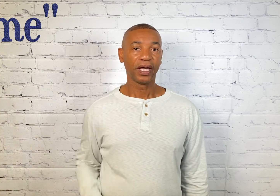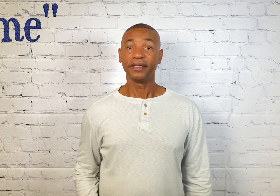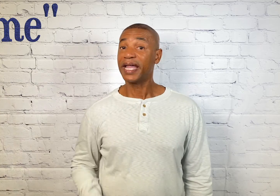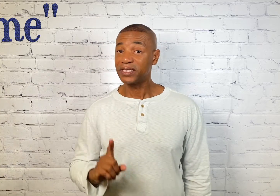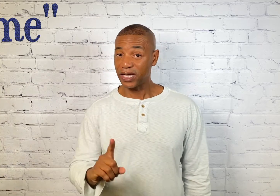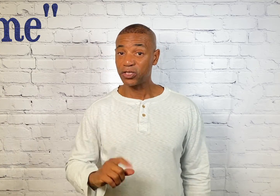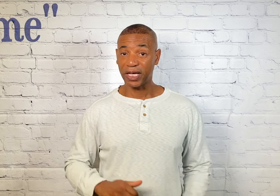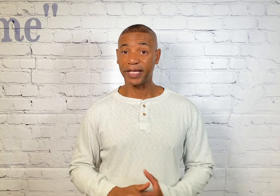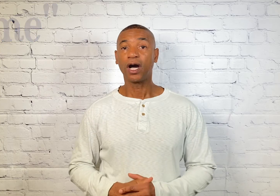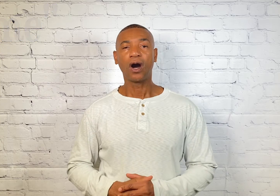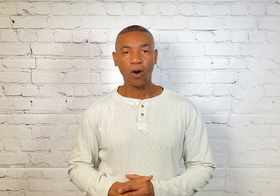That is how you sign home.